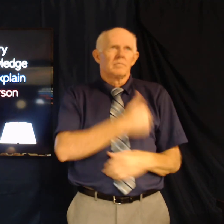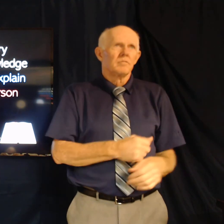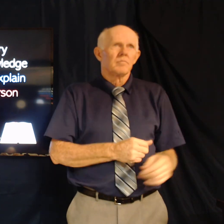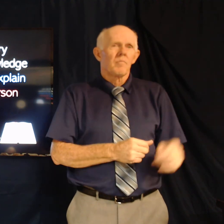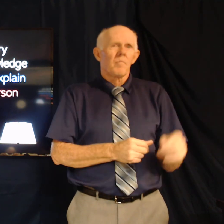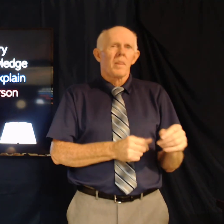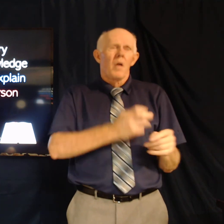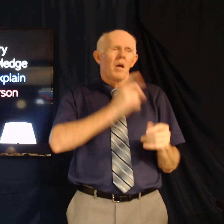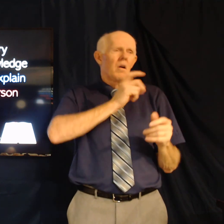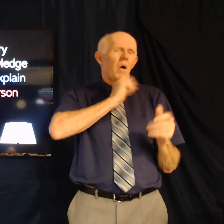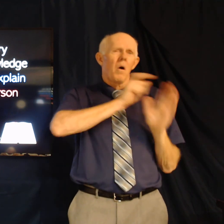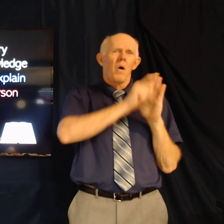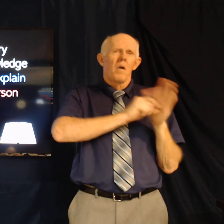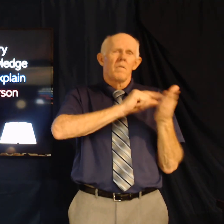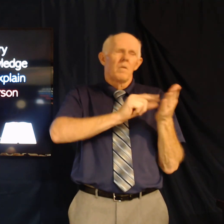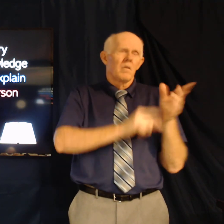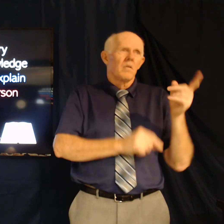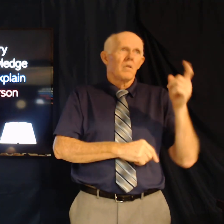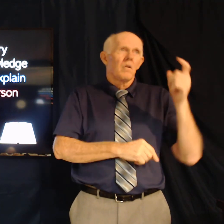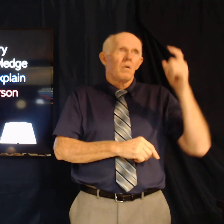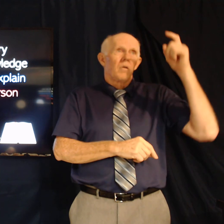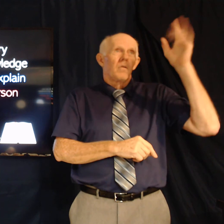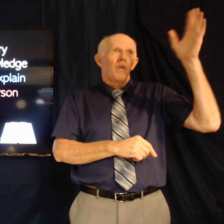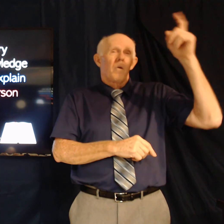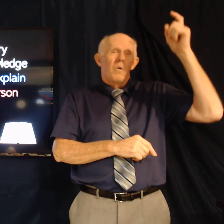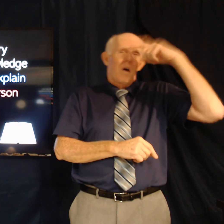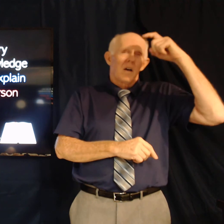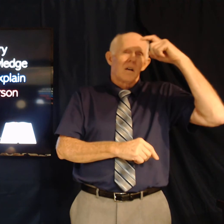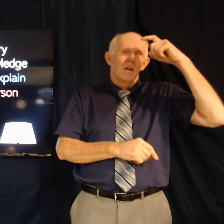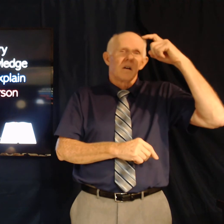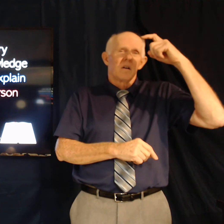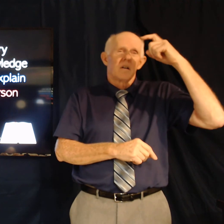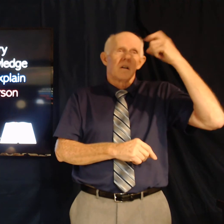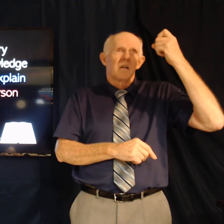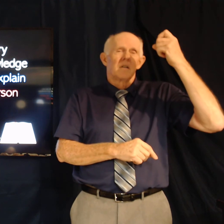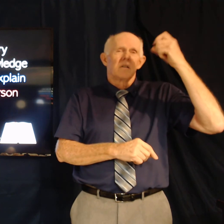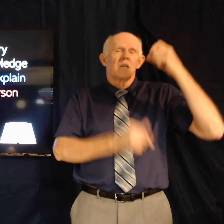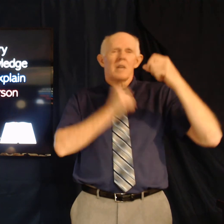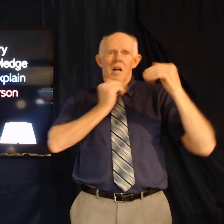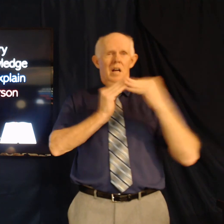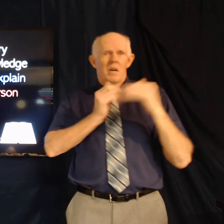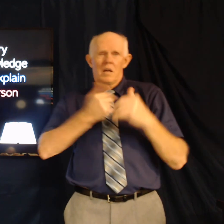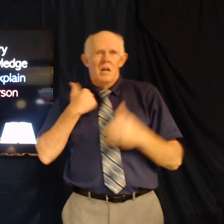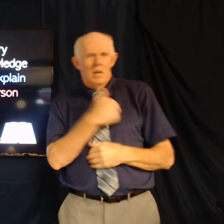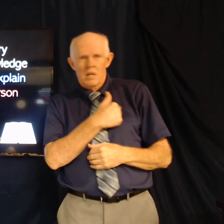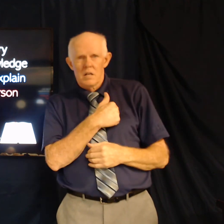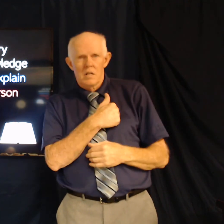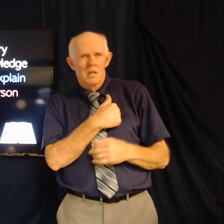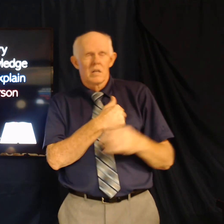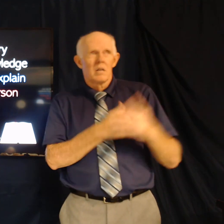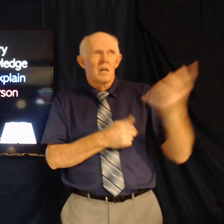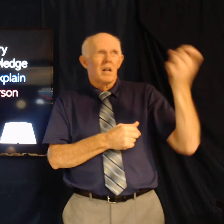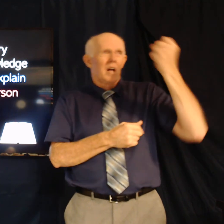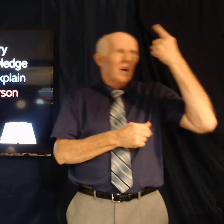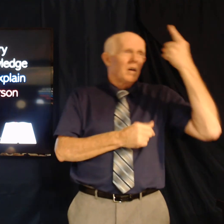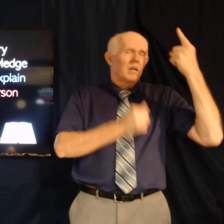is beyond us. In the Old Testament, there are verses about His wisdom that